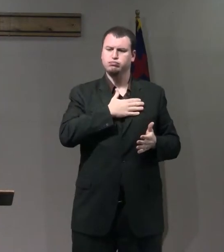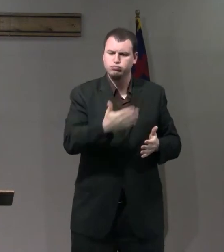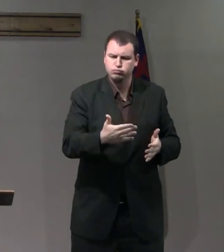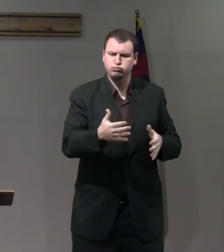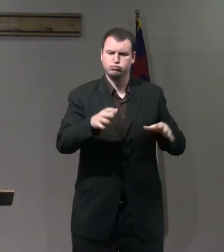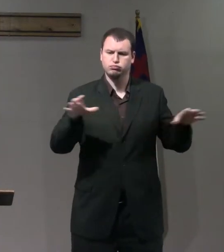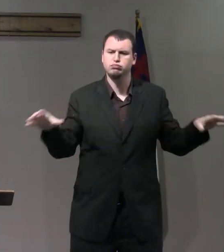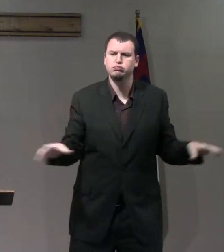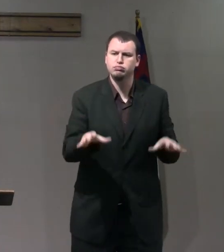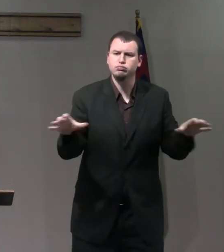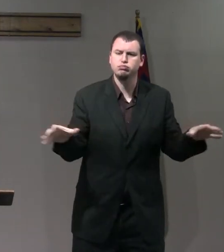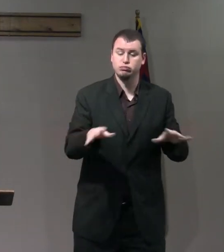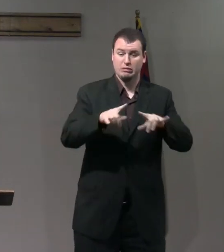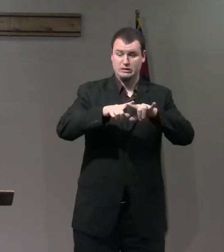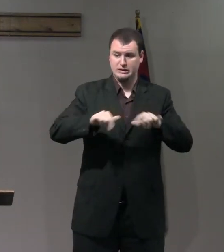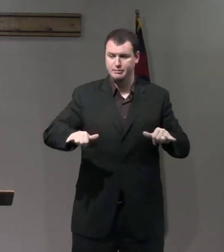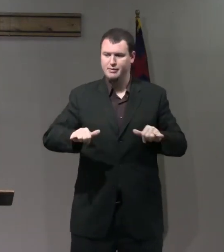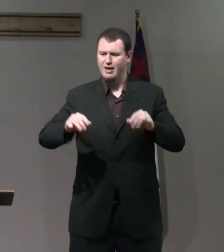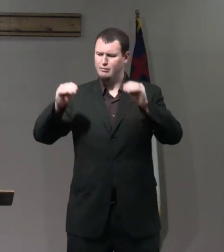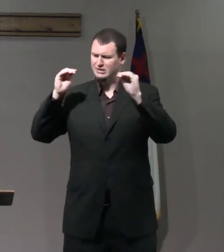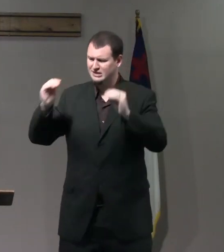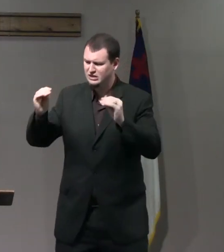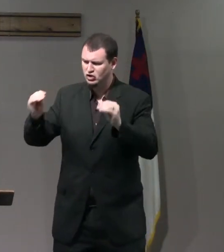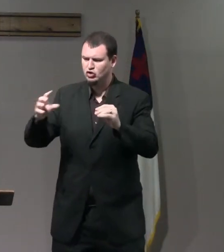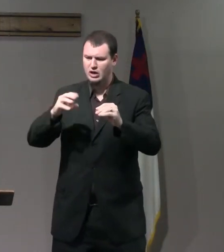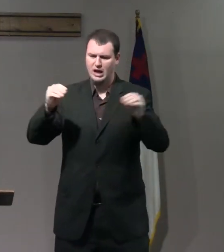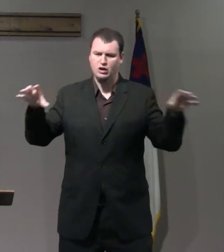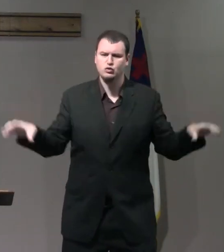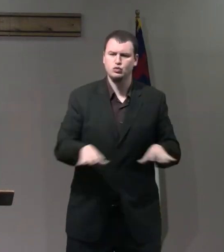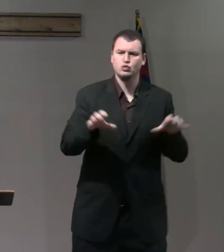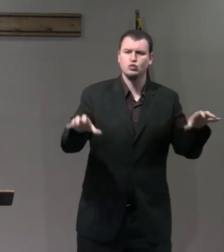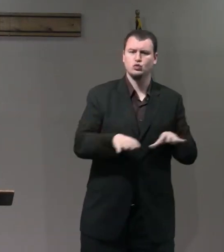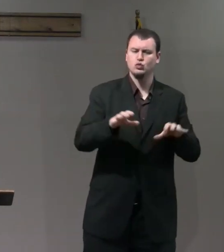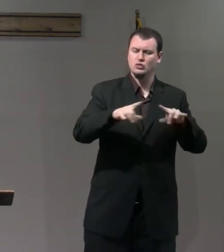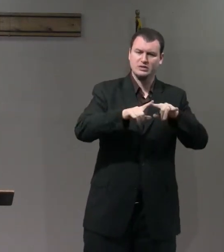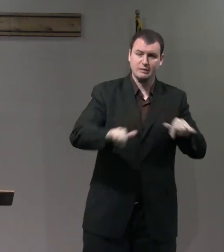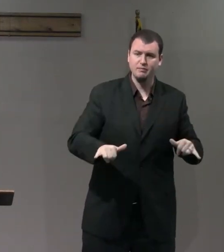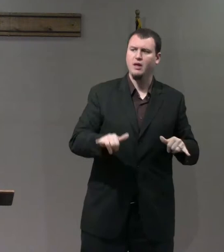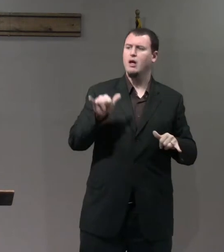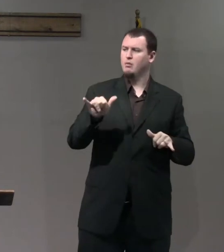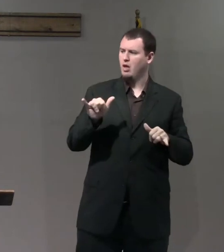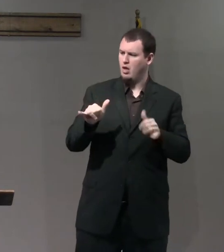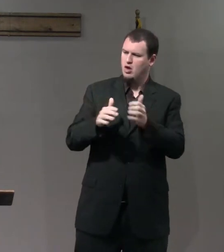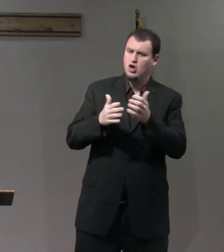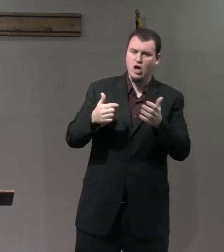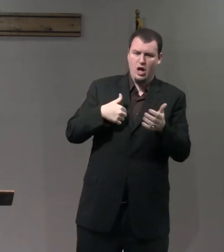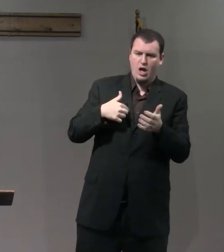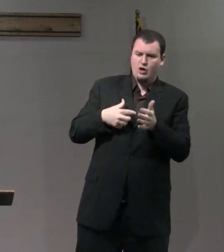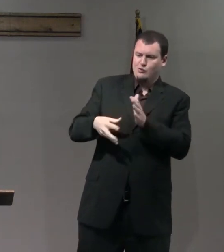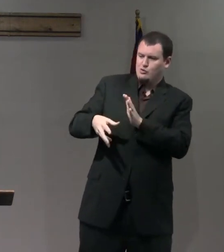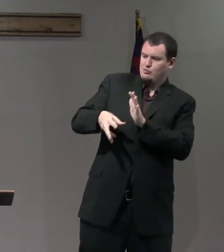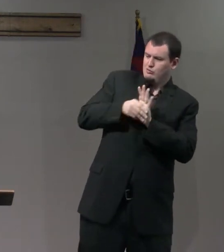So those who are willing to do the work at the same time teach others.